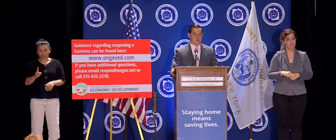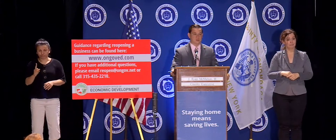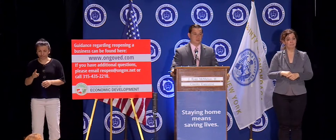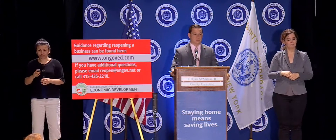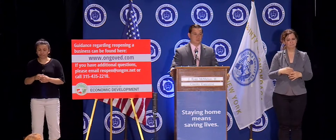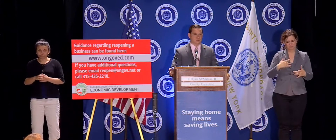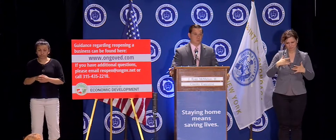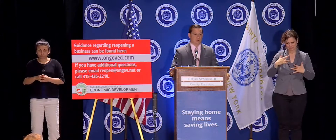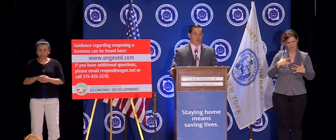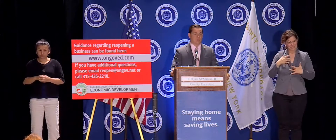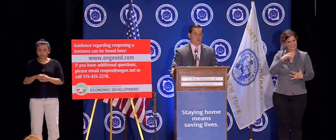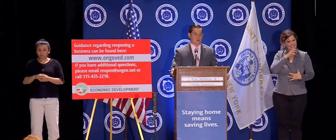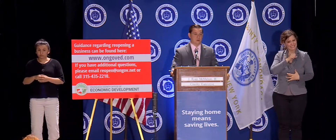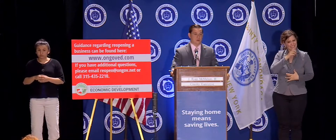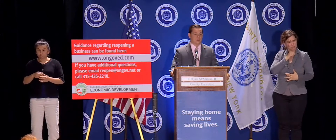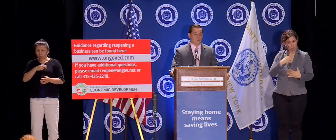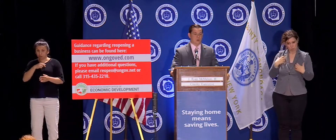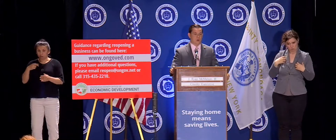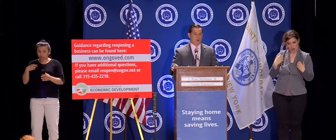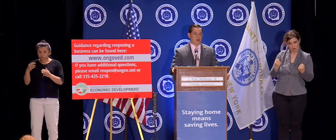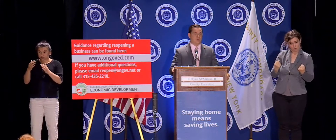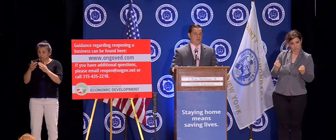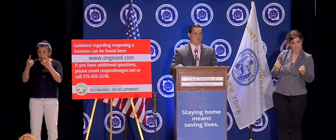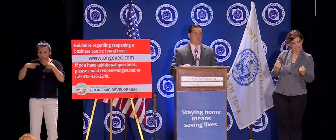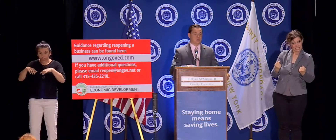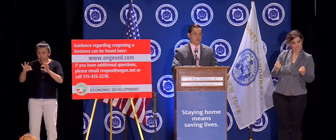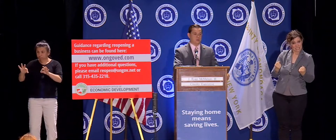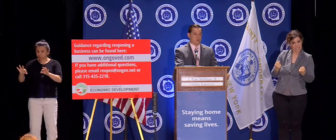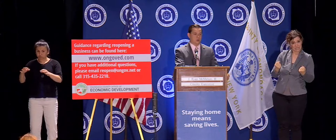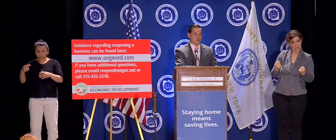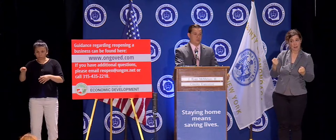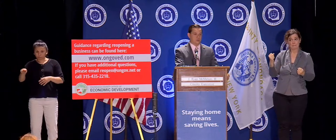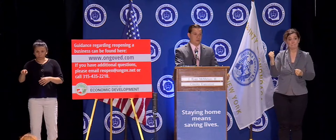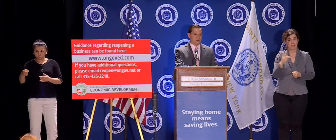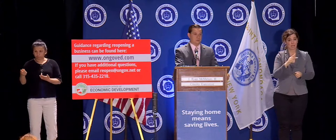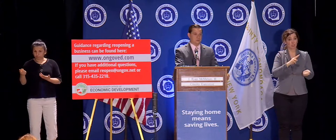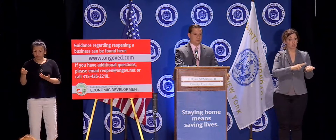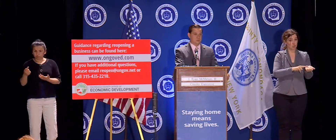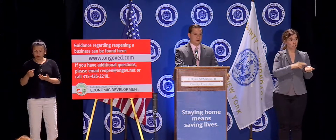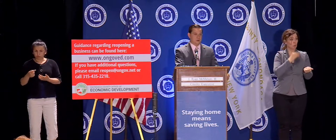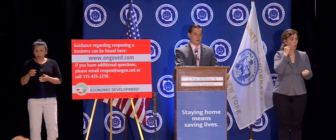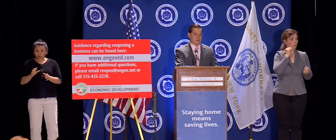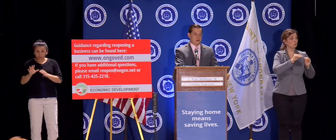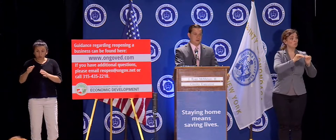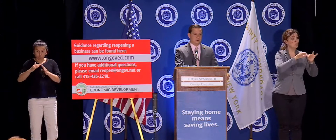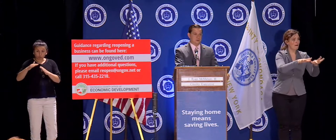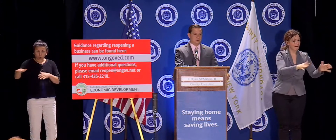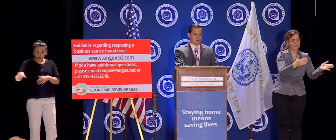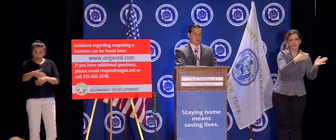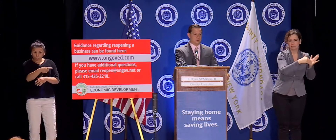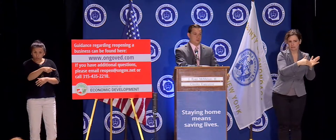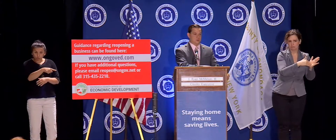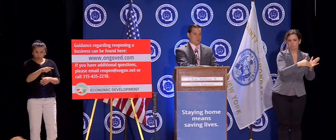that are essentially recovered, or why wouldn't you send them into a COVID unit until you deem